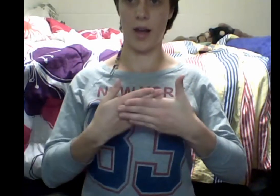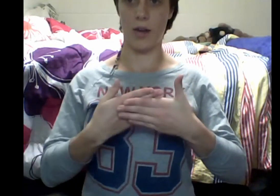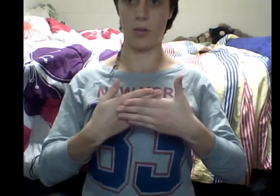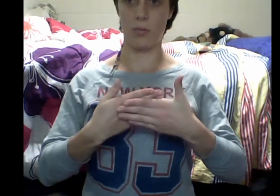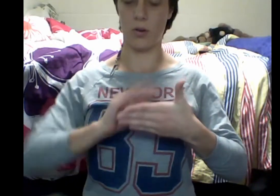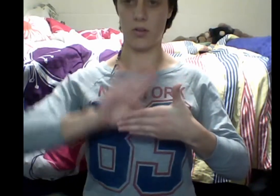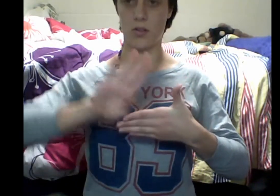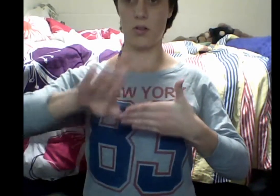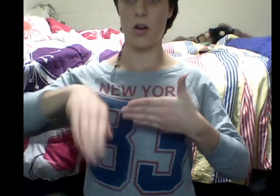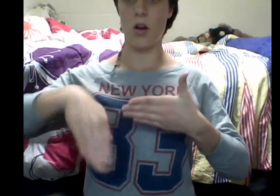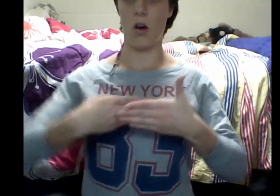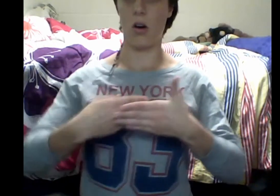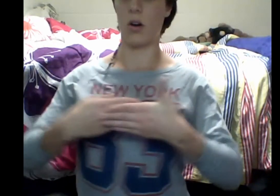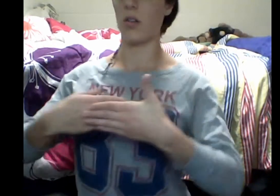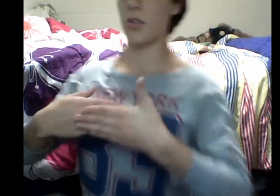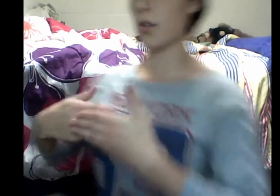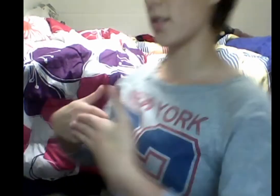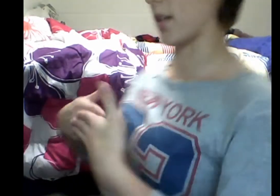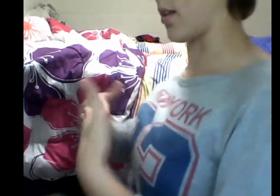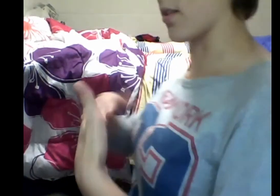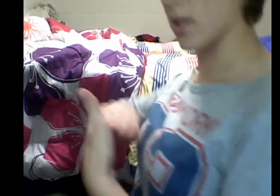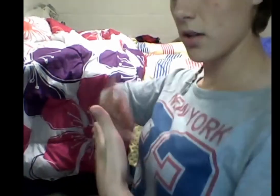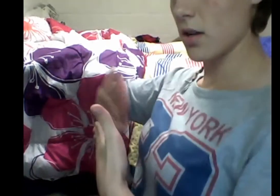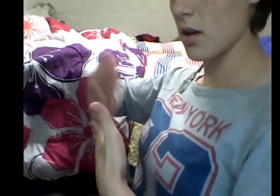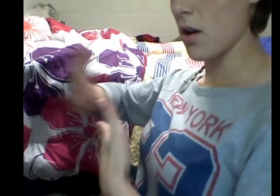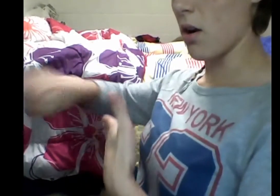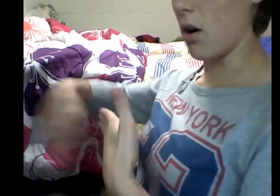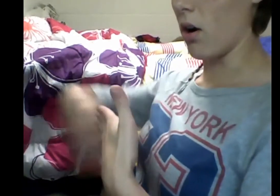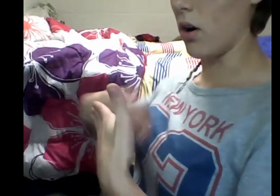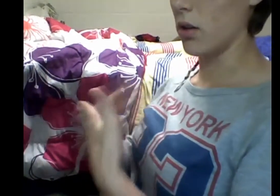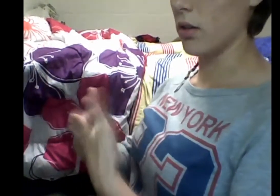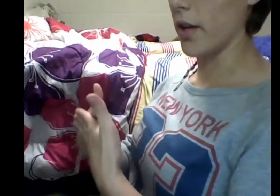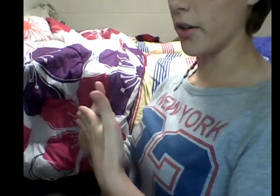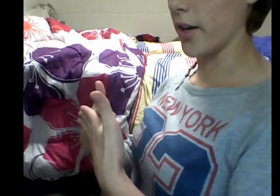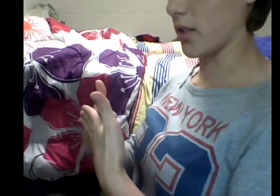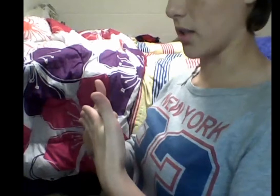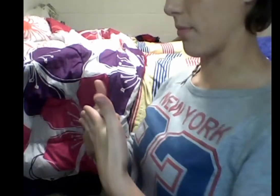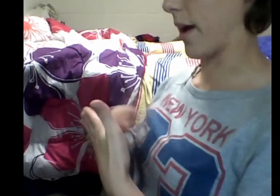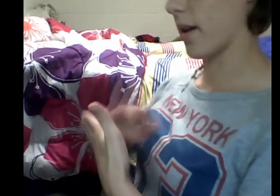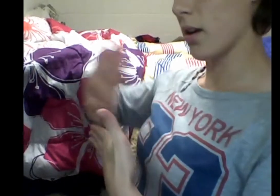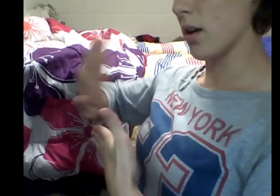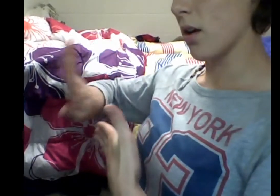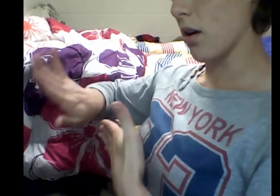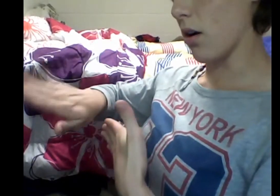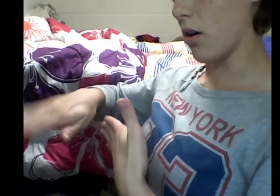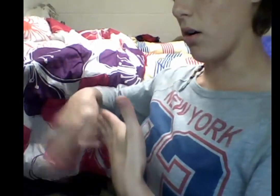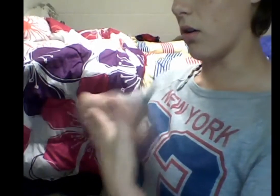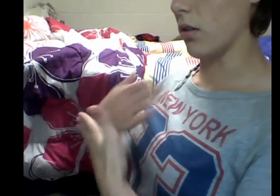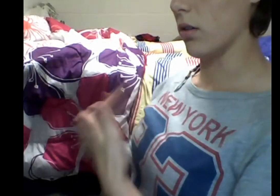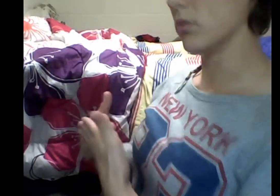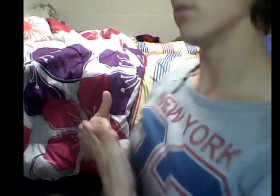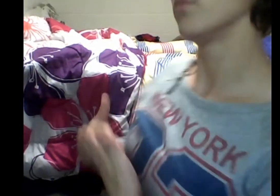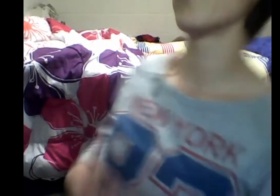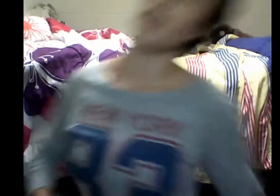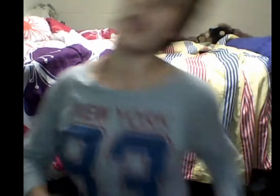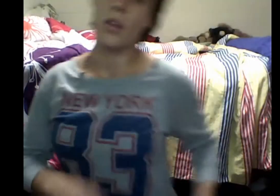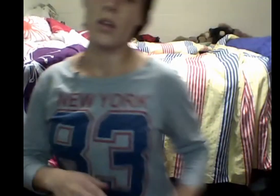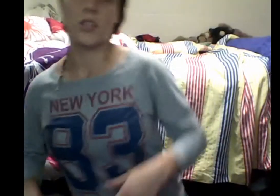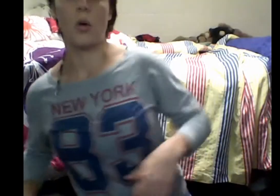out a bowl. So all, so it looks like this. All, and your hand's going to come back. All. So all